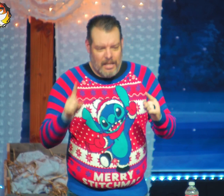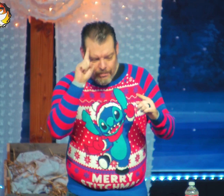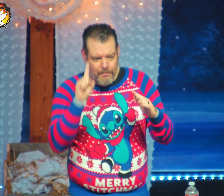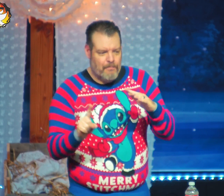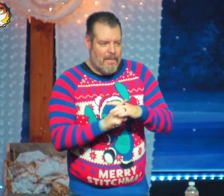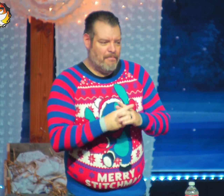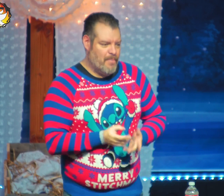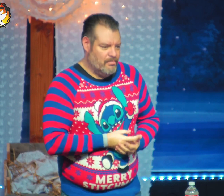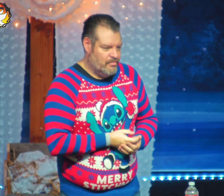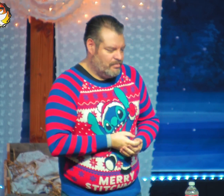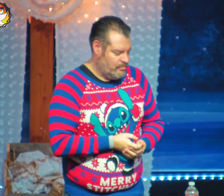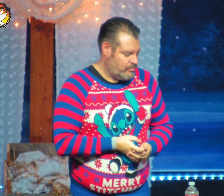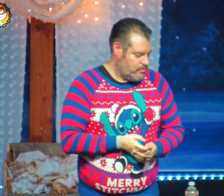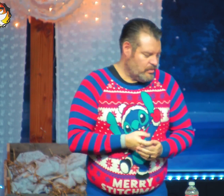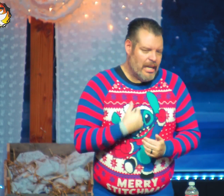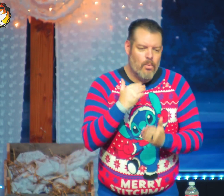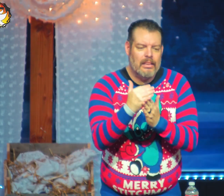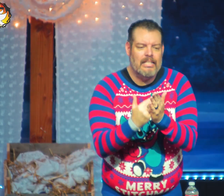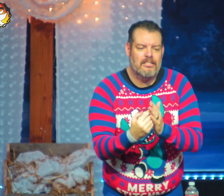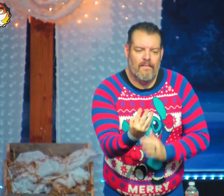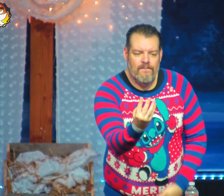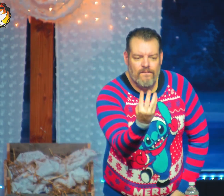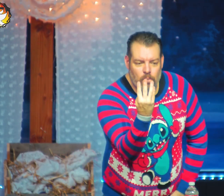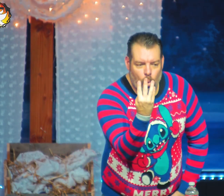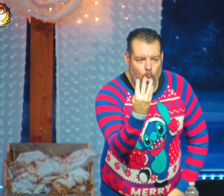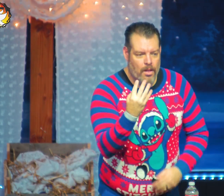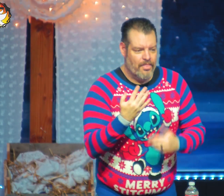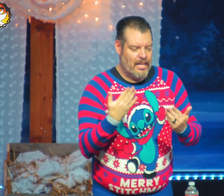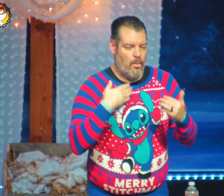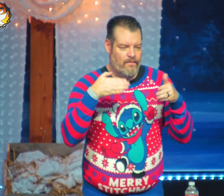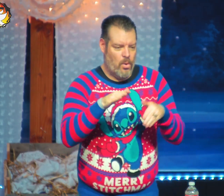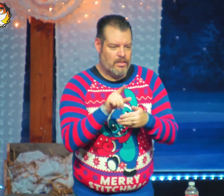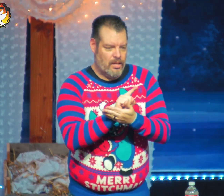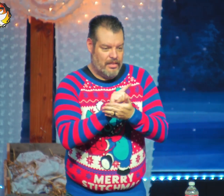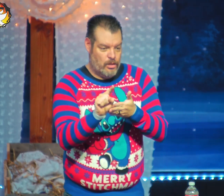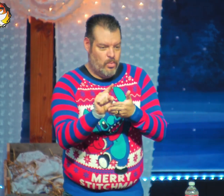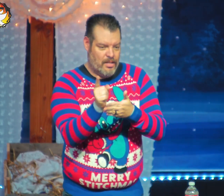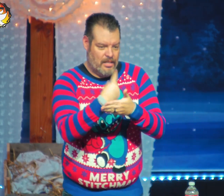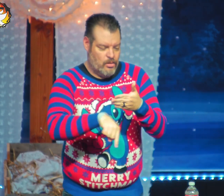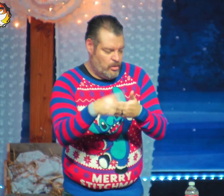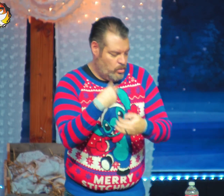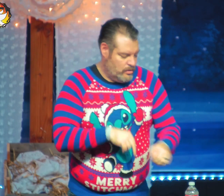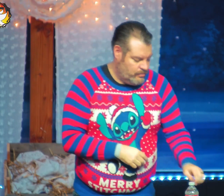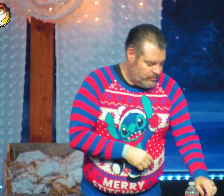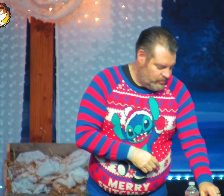Maybe you lost your job. So many different things pop up, A to Z, really.